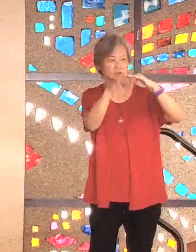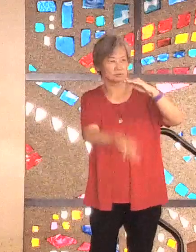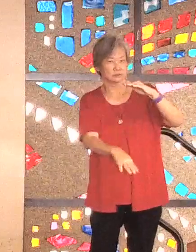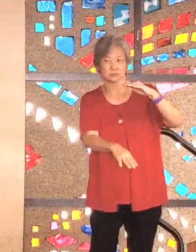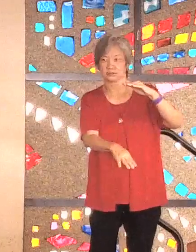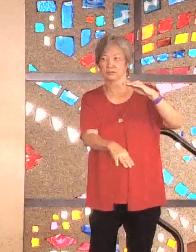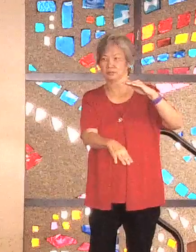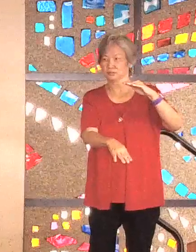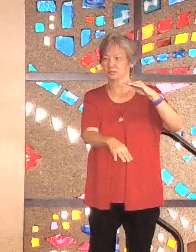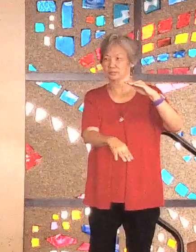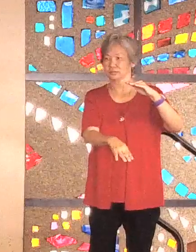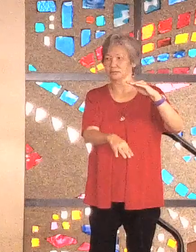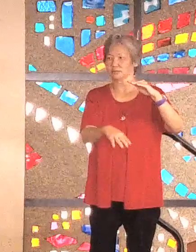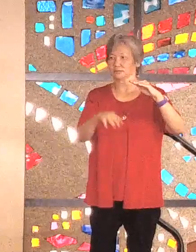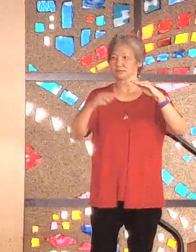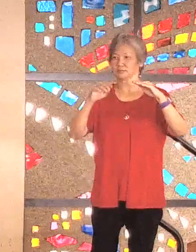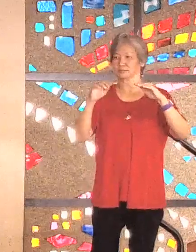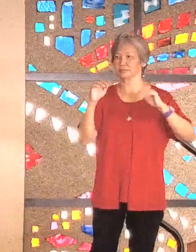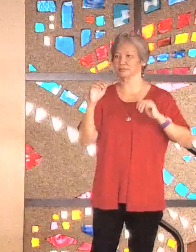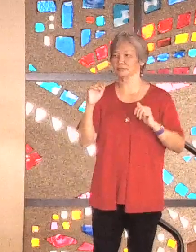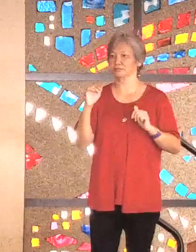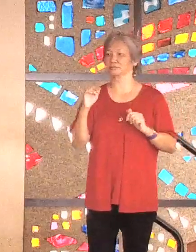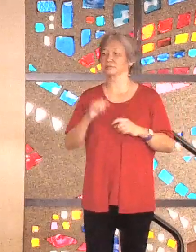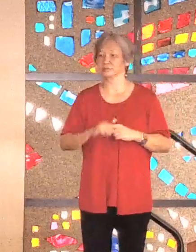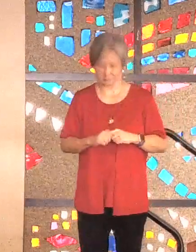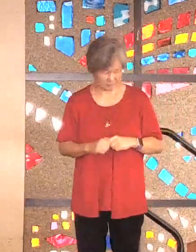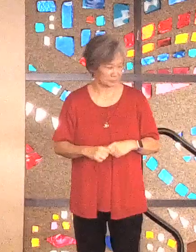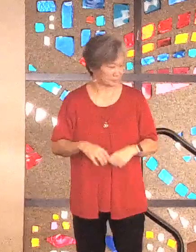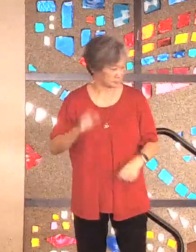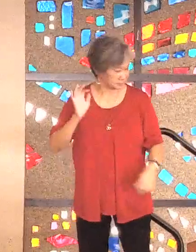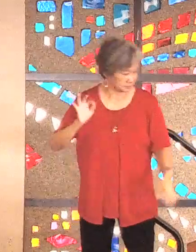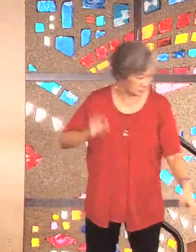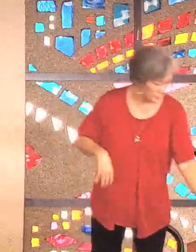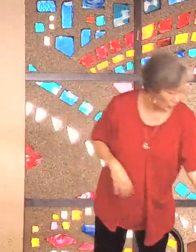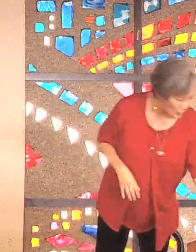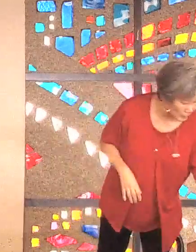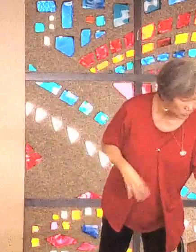KODA is 17 and younger.